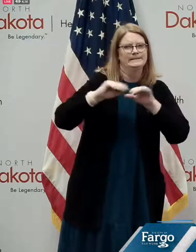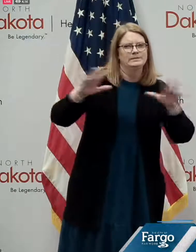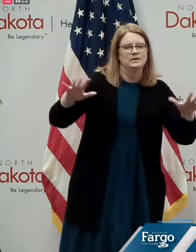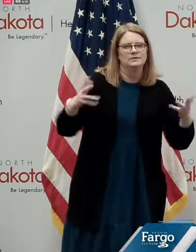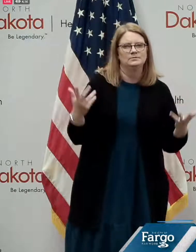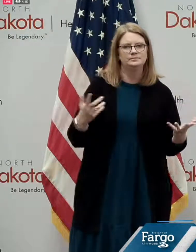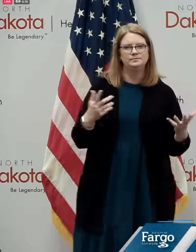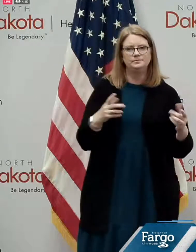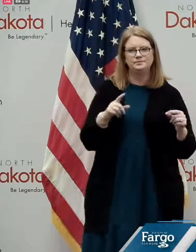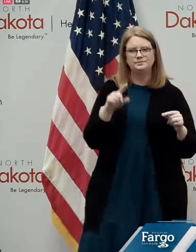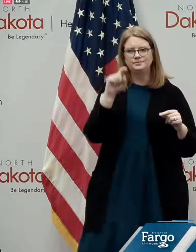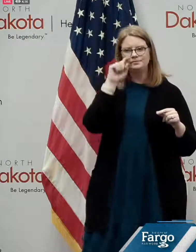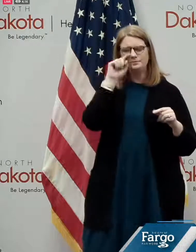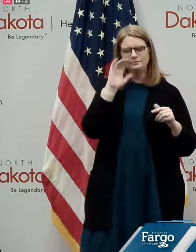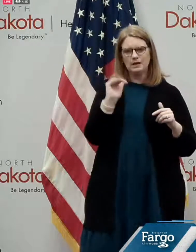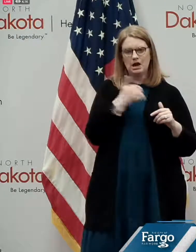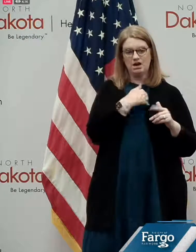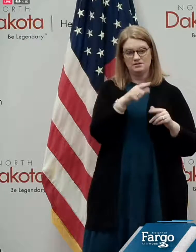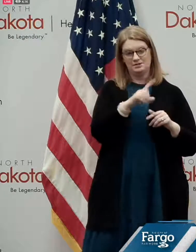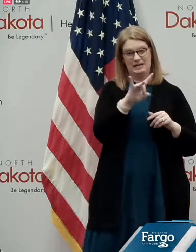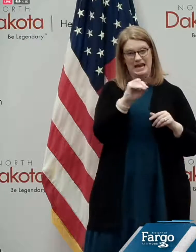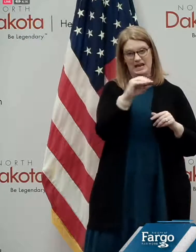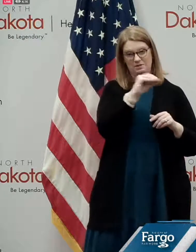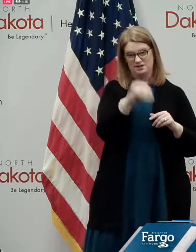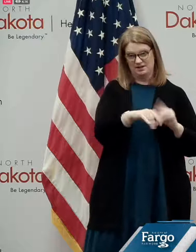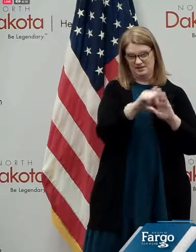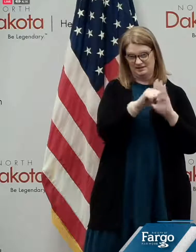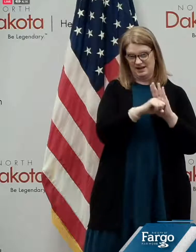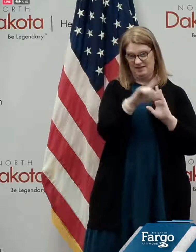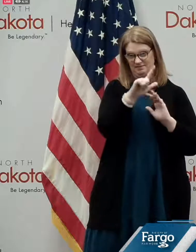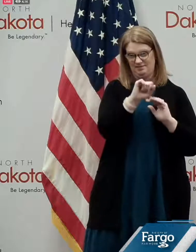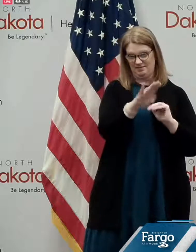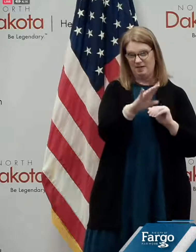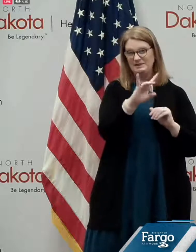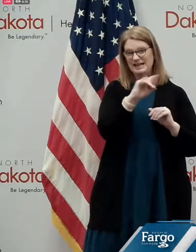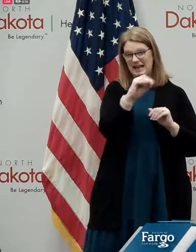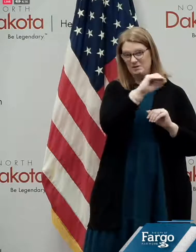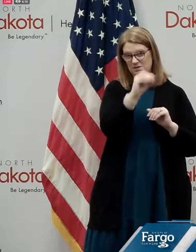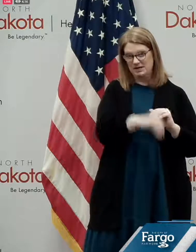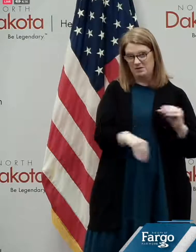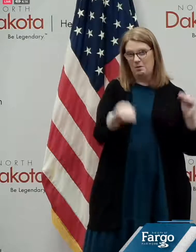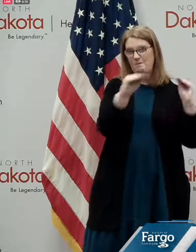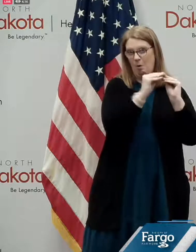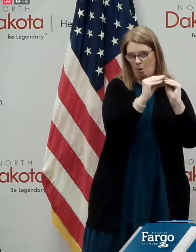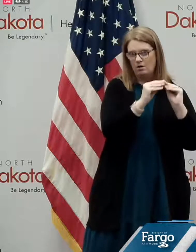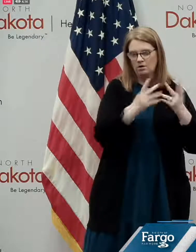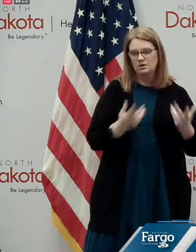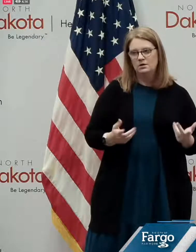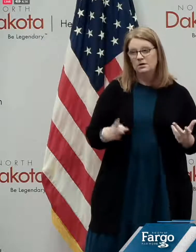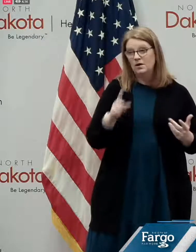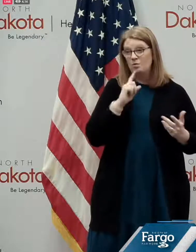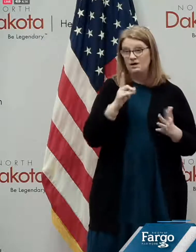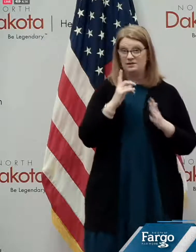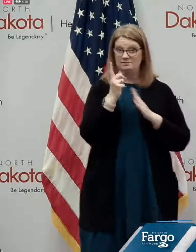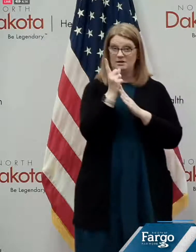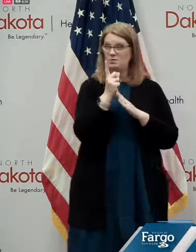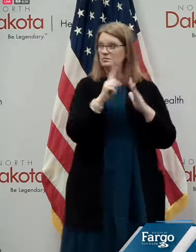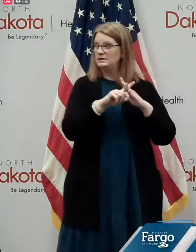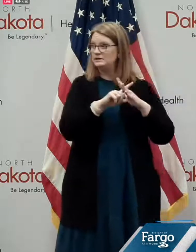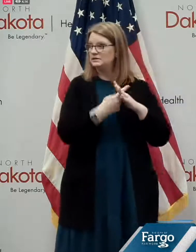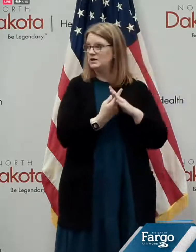less of the testing in a state. Ours has been doing 80% or more. That's a reflection of the fact that we, coming into this thing, we had